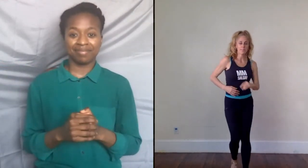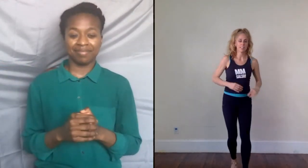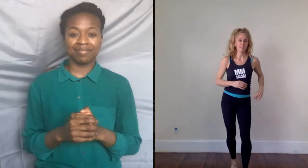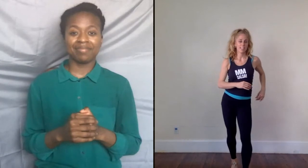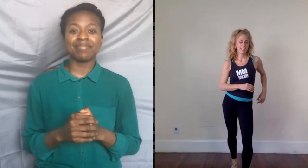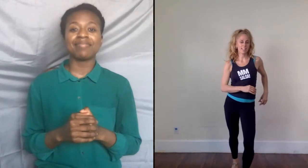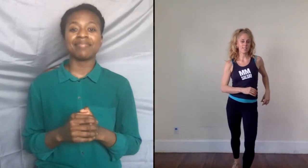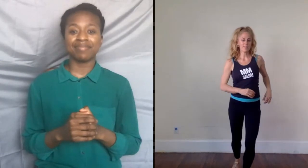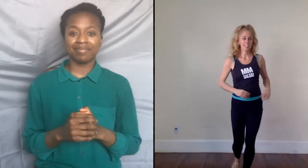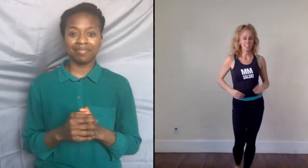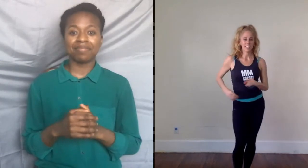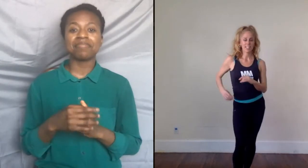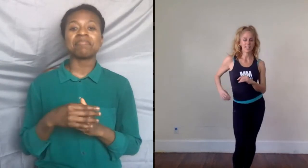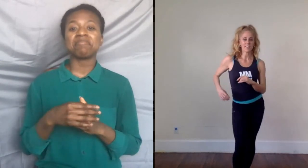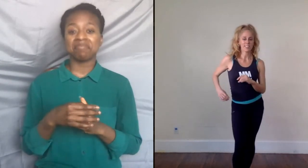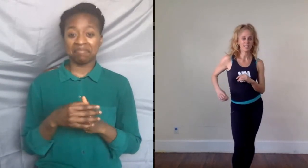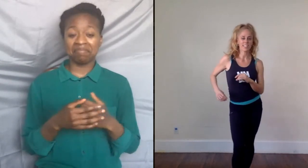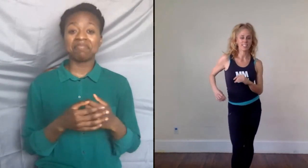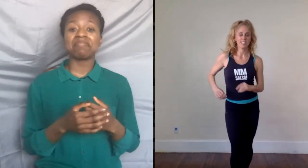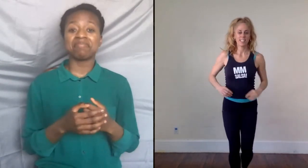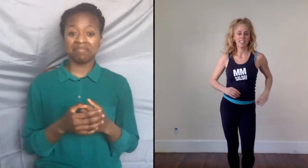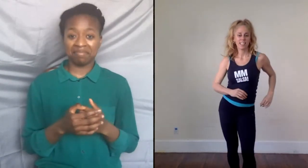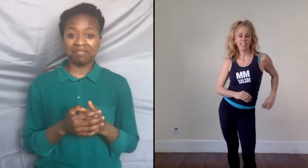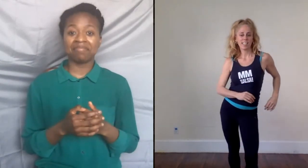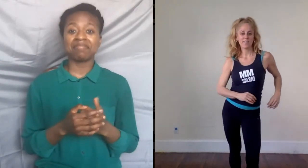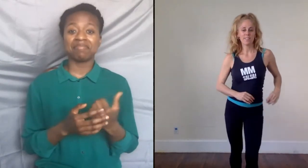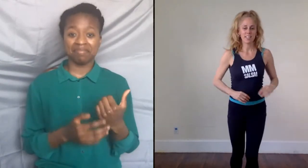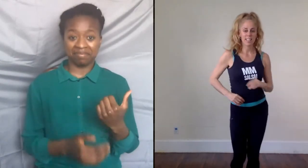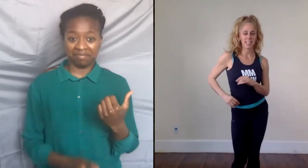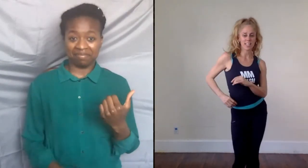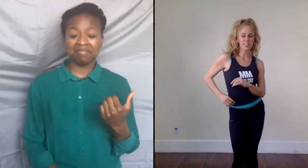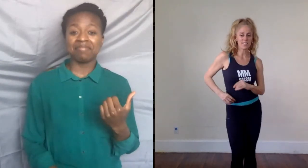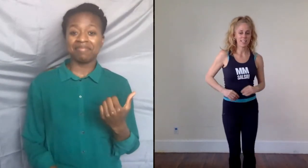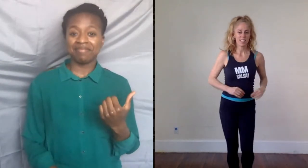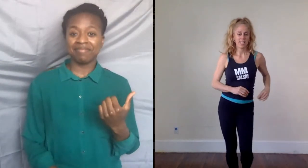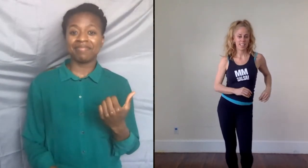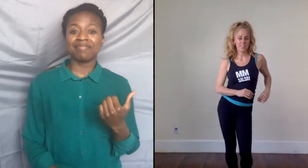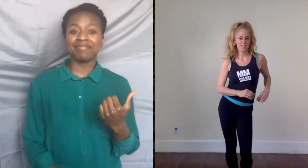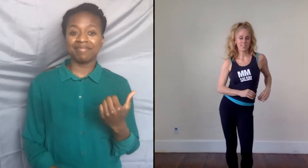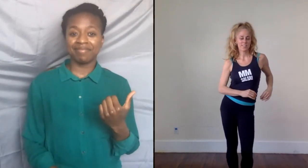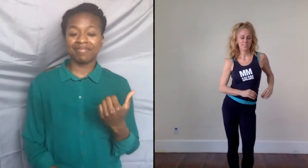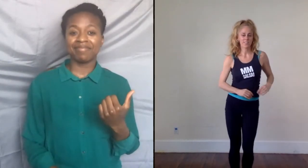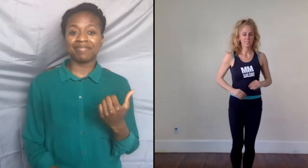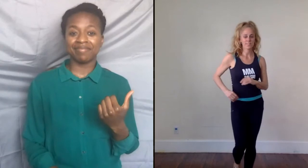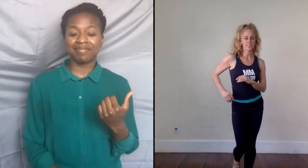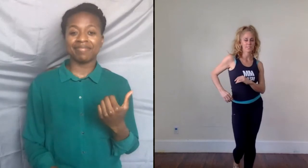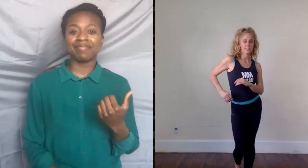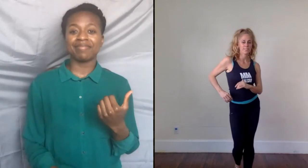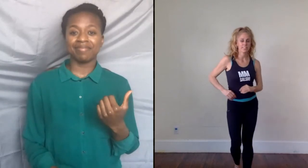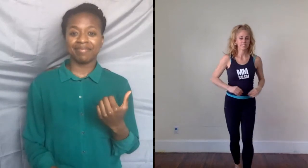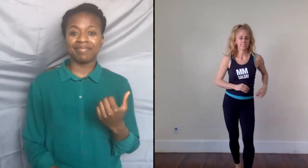Hip, hip, hip. Hip, hip, hip.